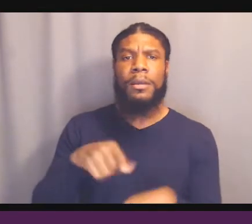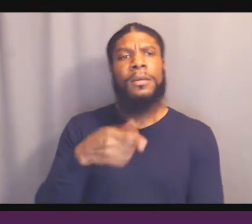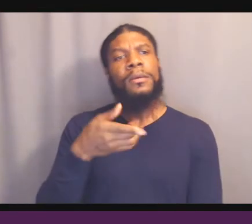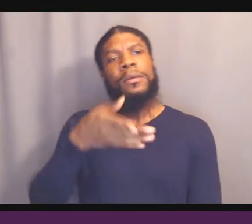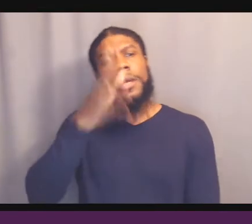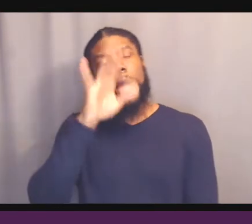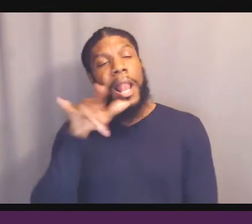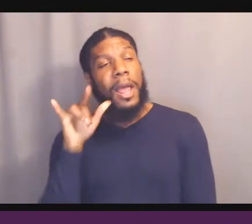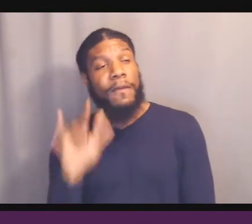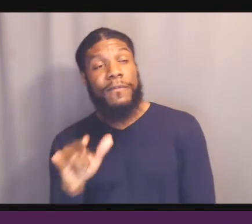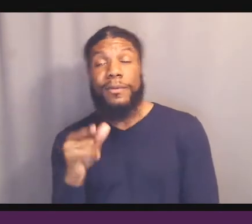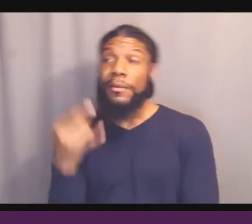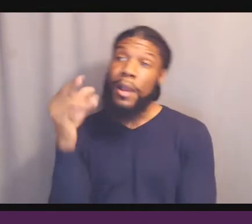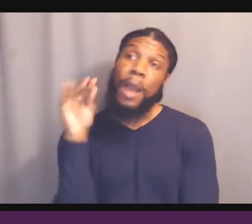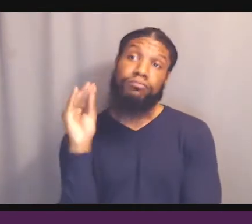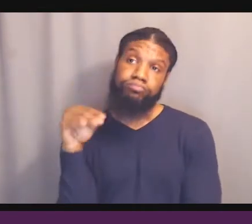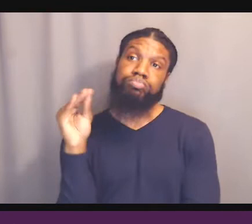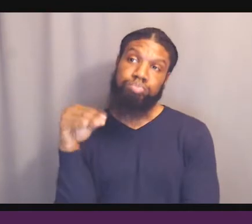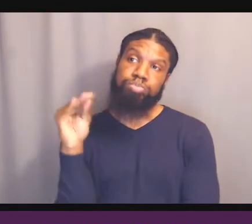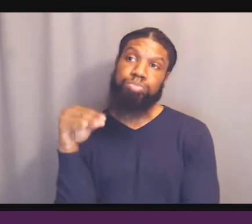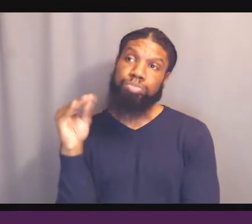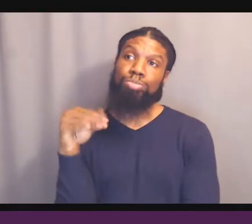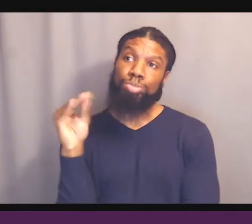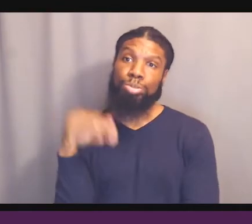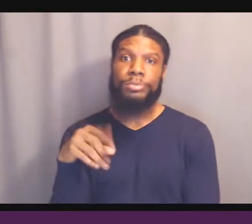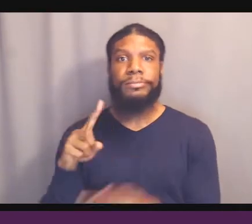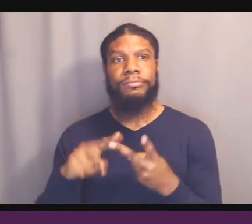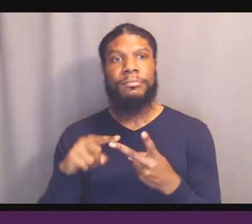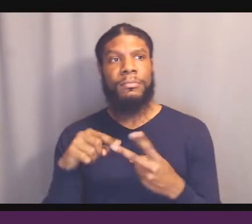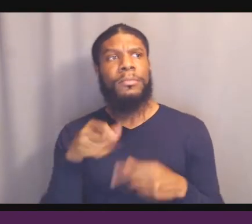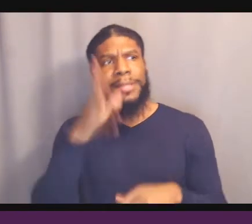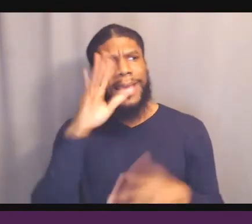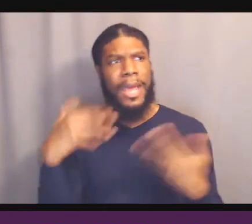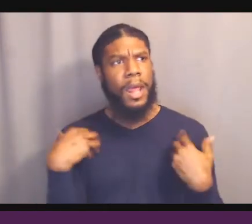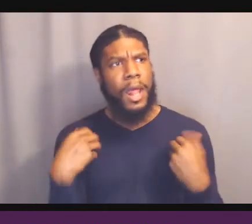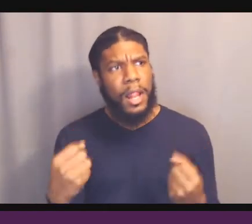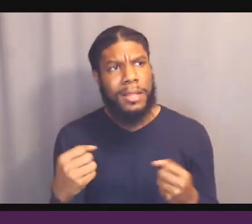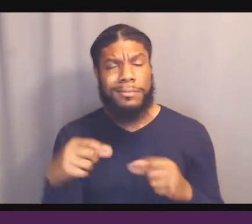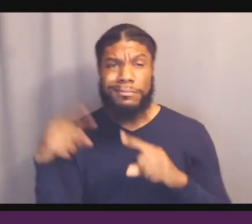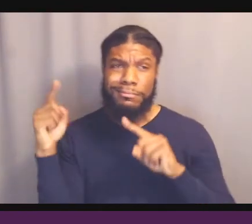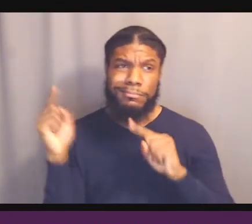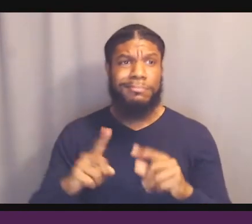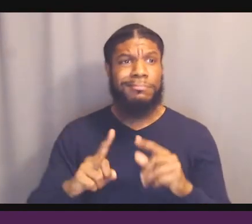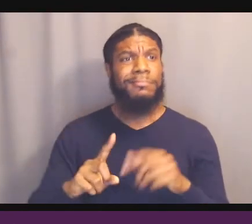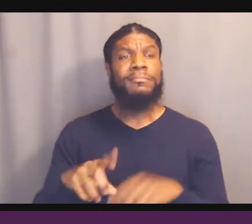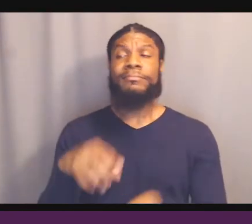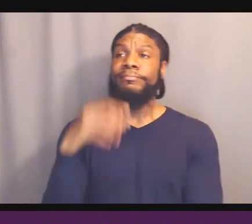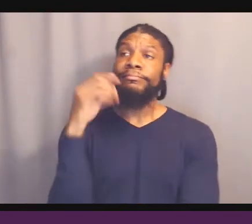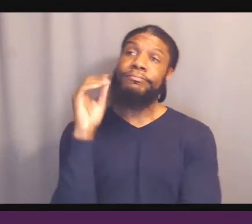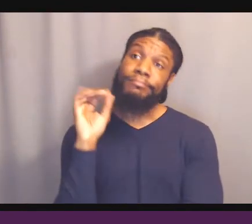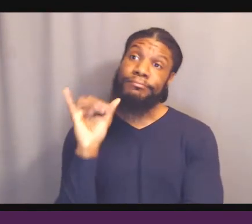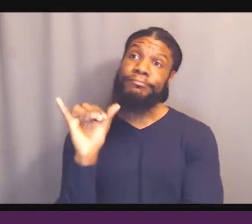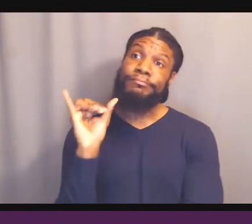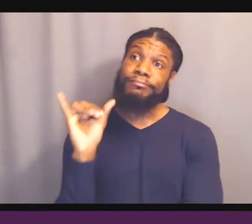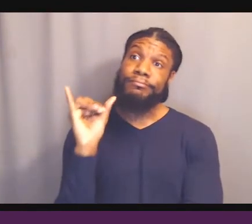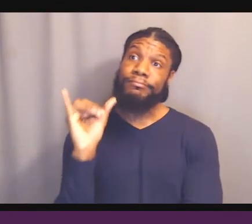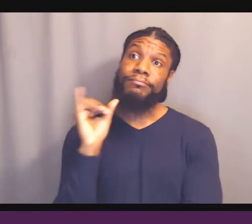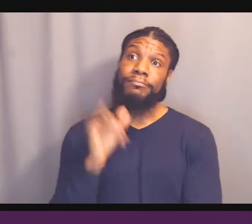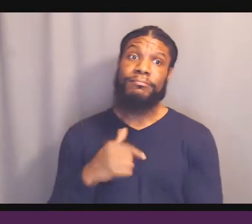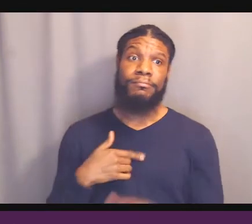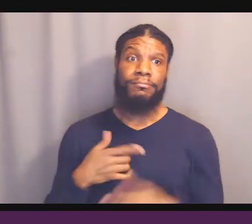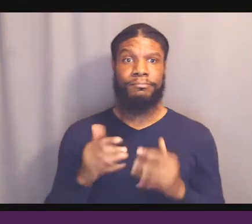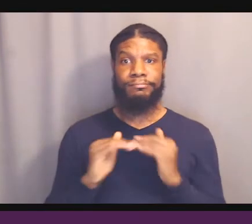how much God has for me, tell me about my healing is on the way. But I ain't seen no transformation. She's